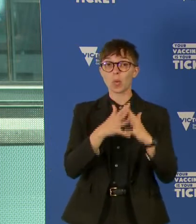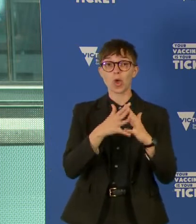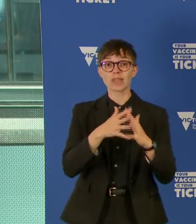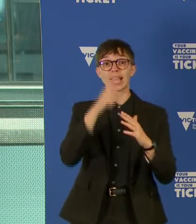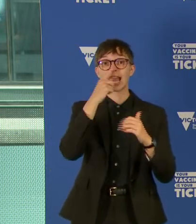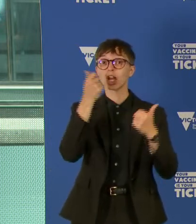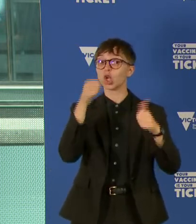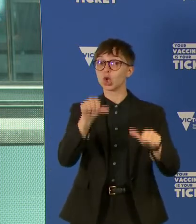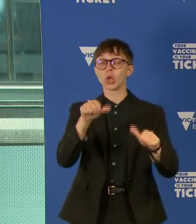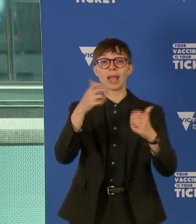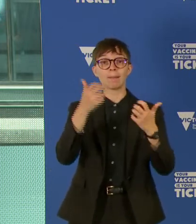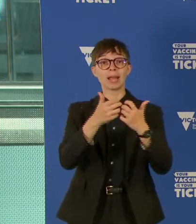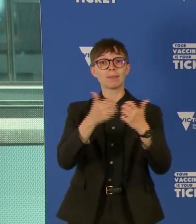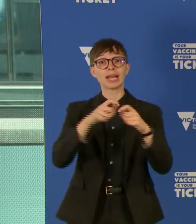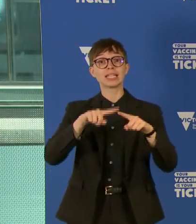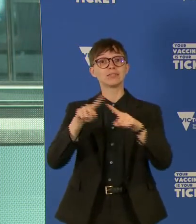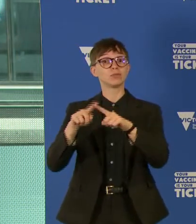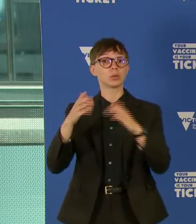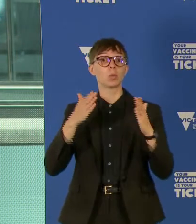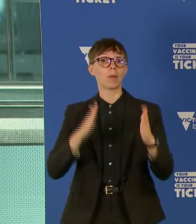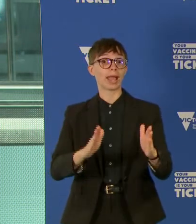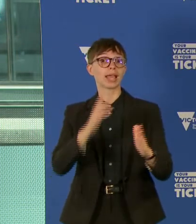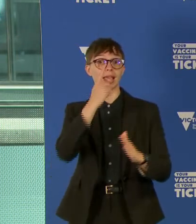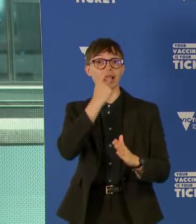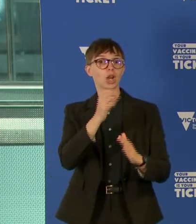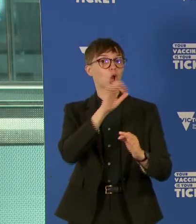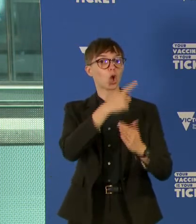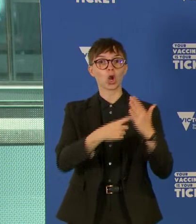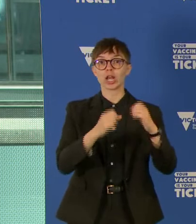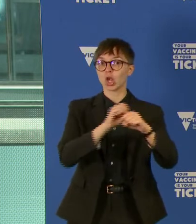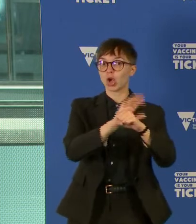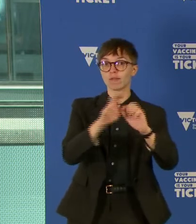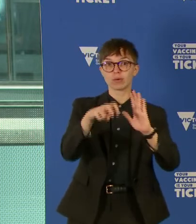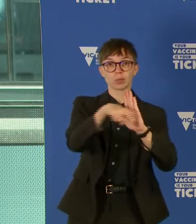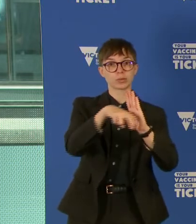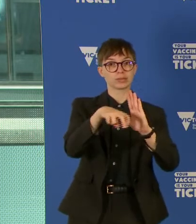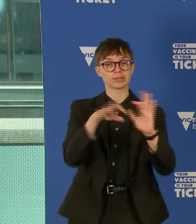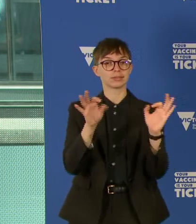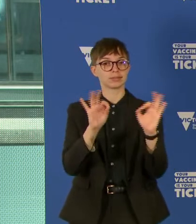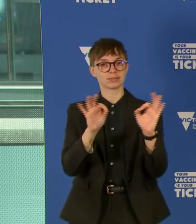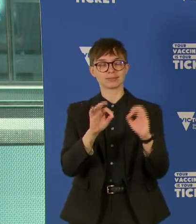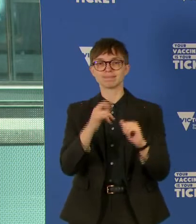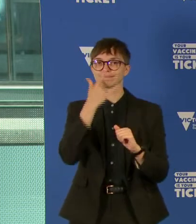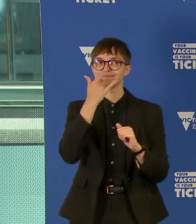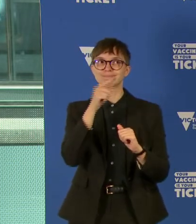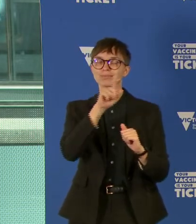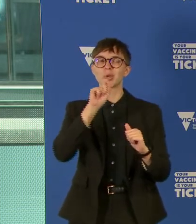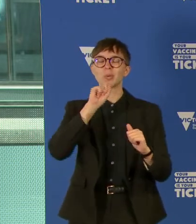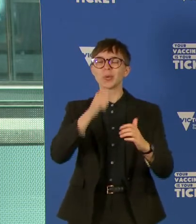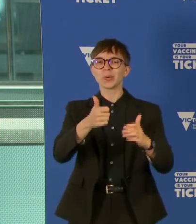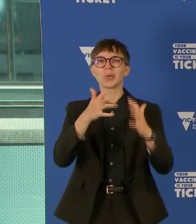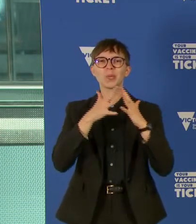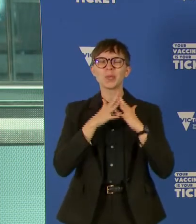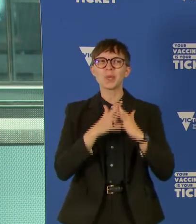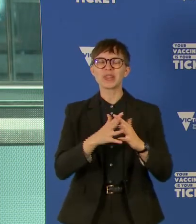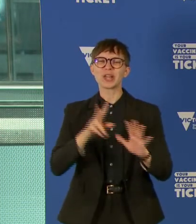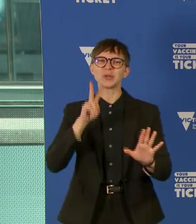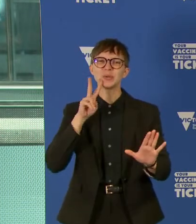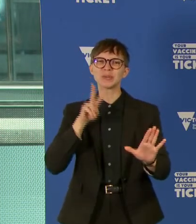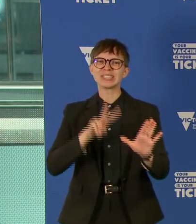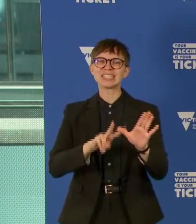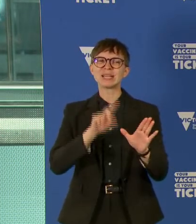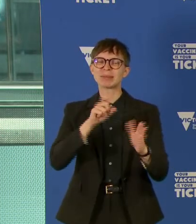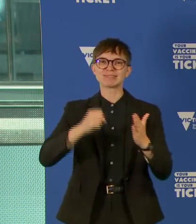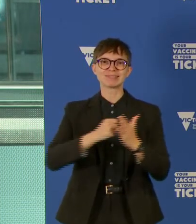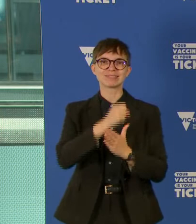And if we've learnt anything from the global pandemic, it's that you can't rely, sadly, on the Commonwealth